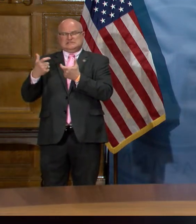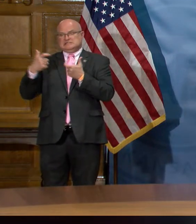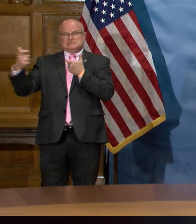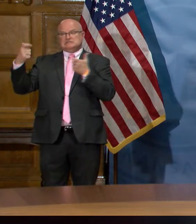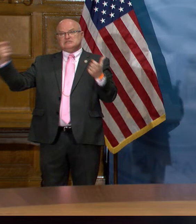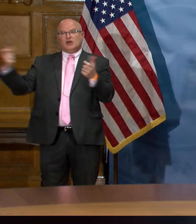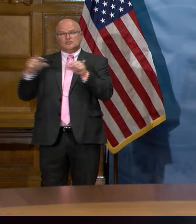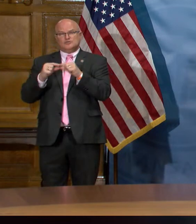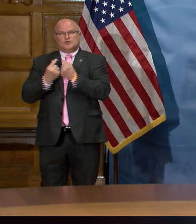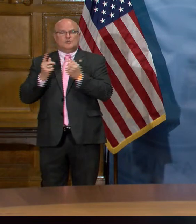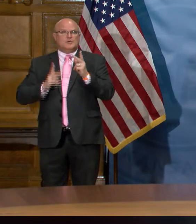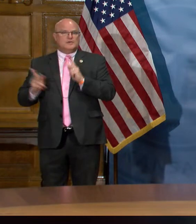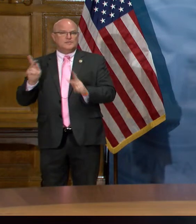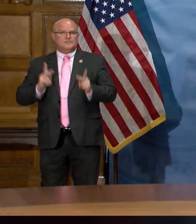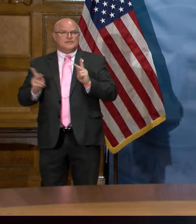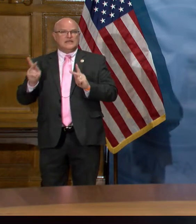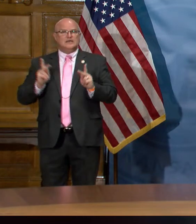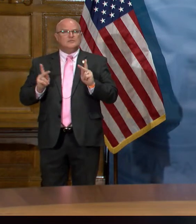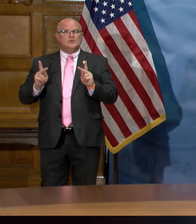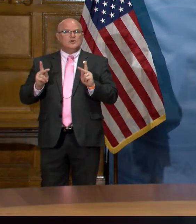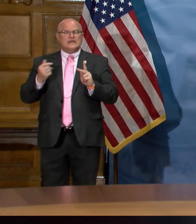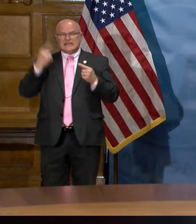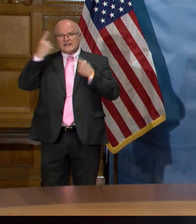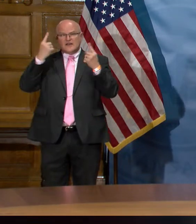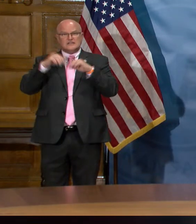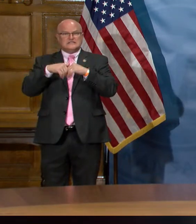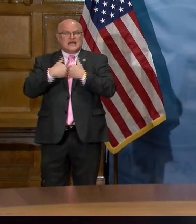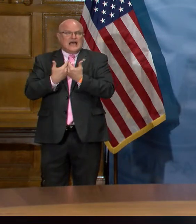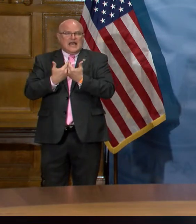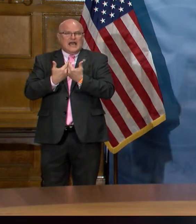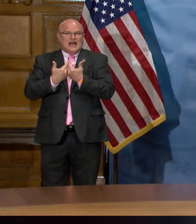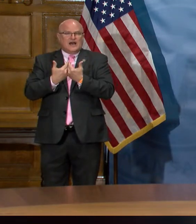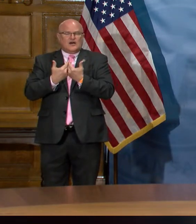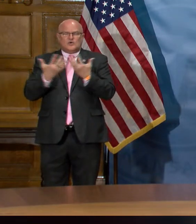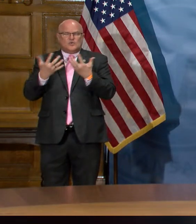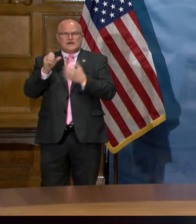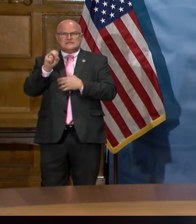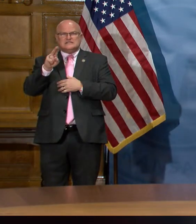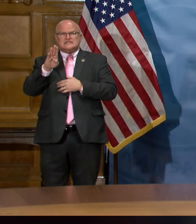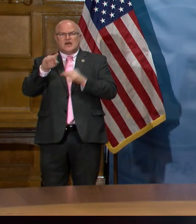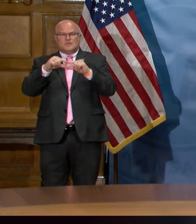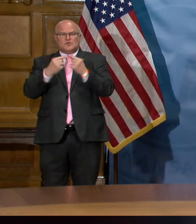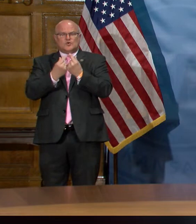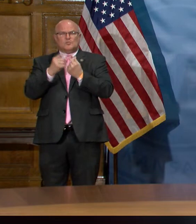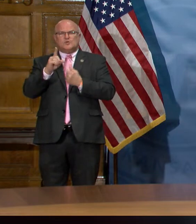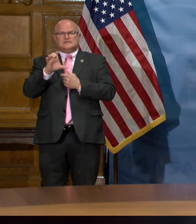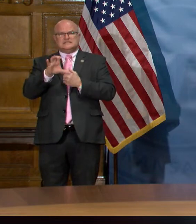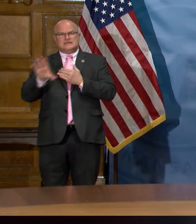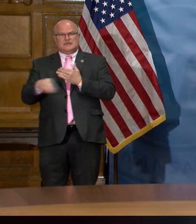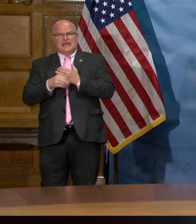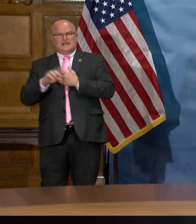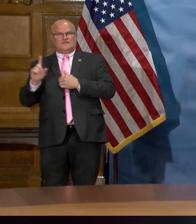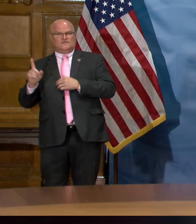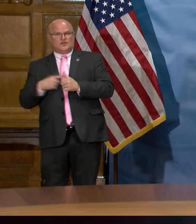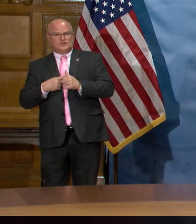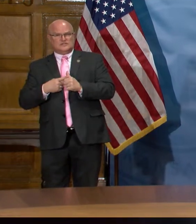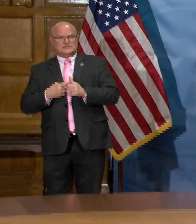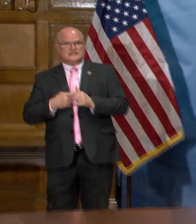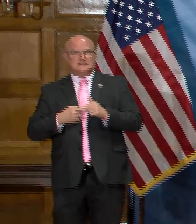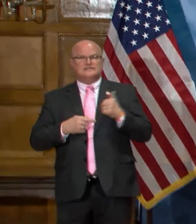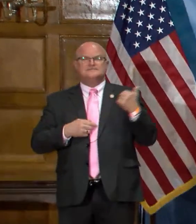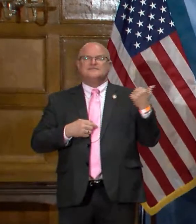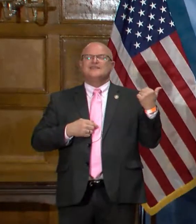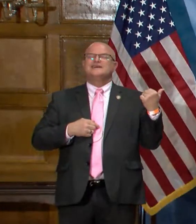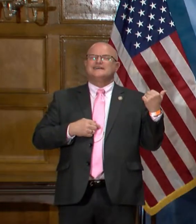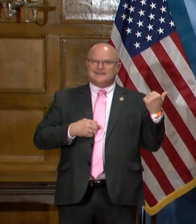larger group of people, any thoughts on which subgroup within 1C would be added first?